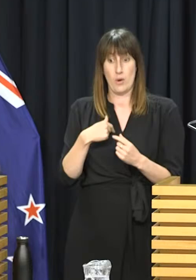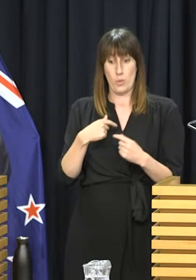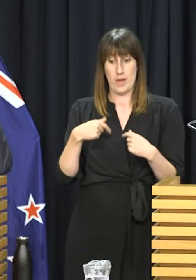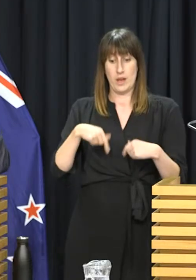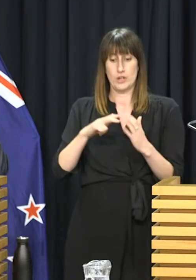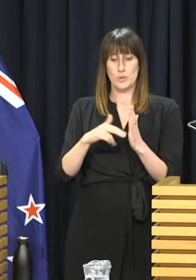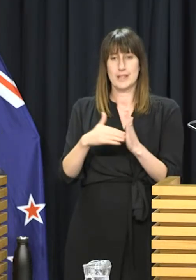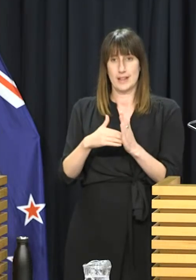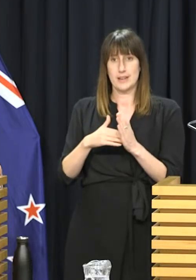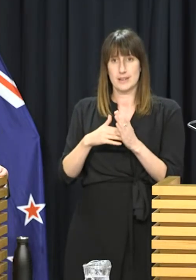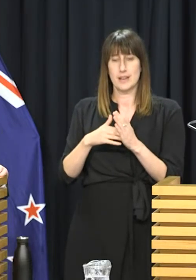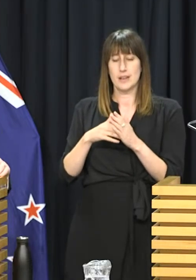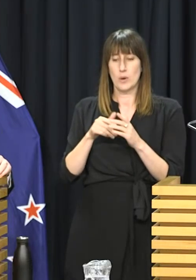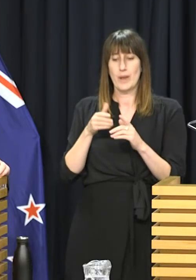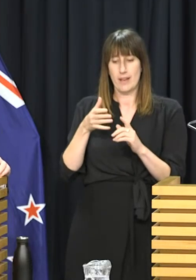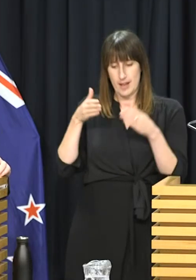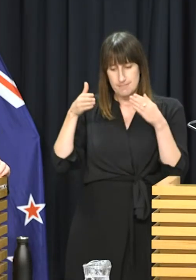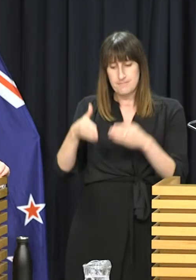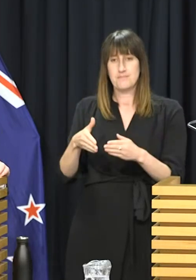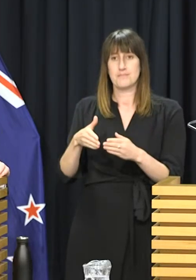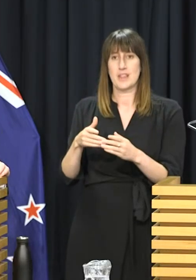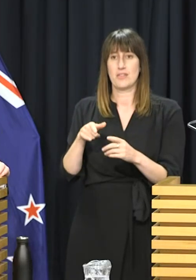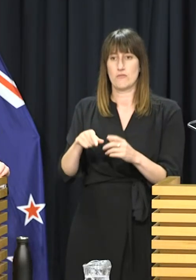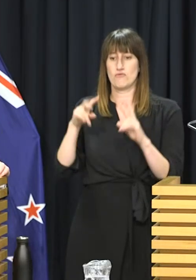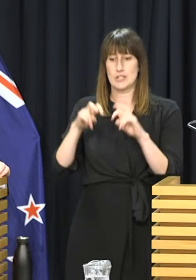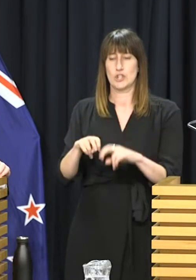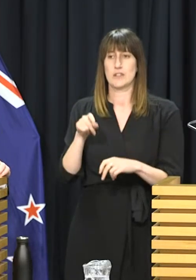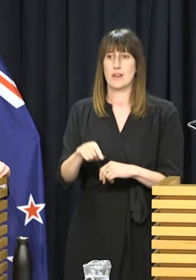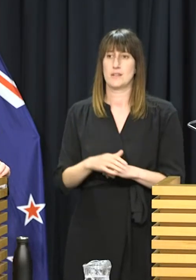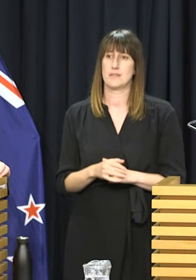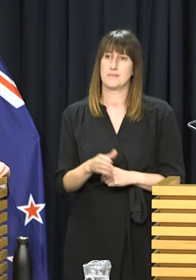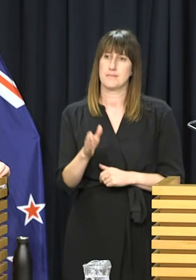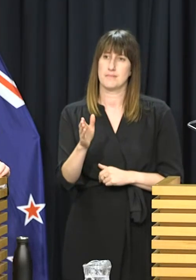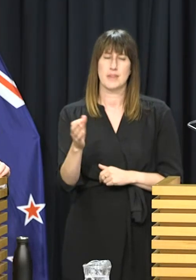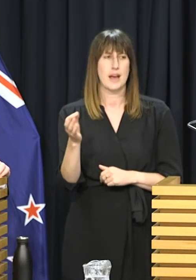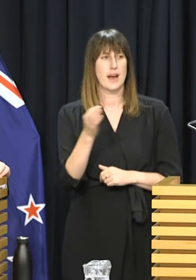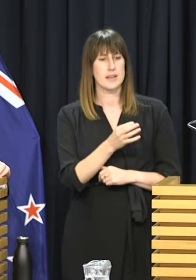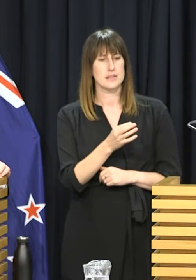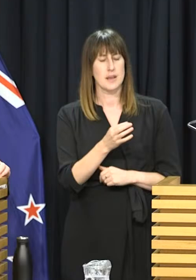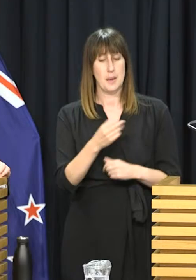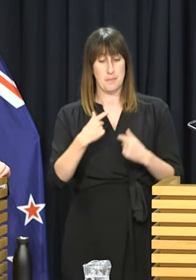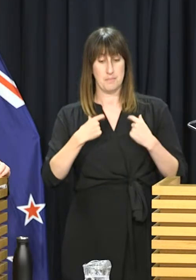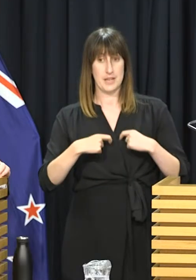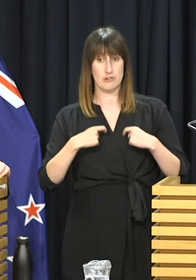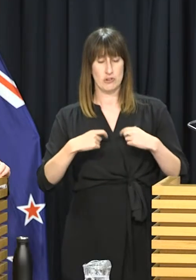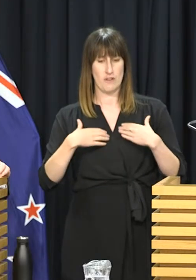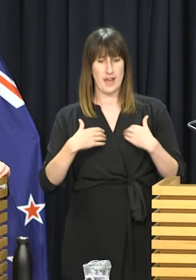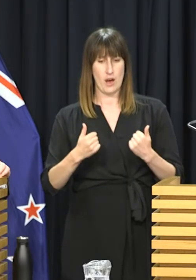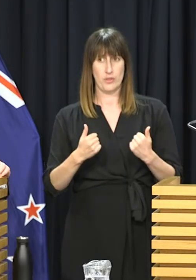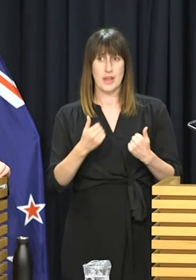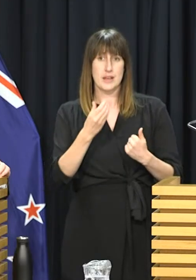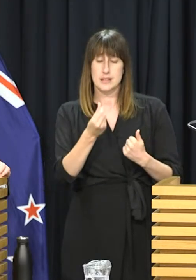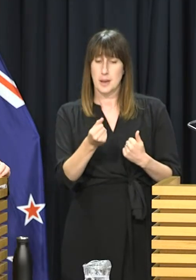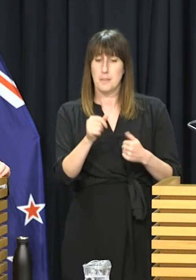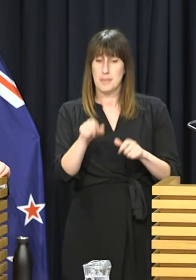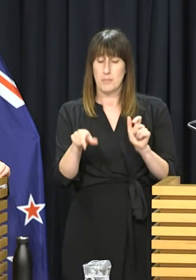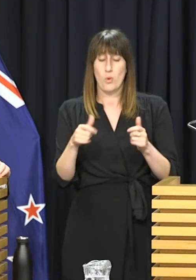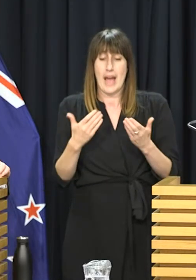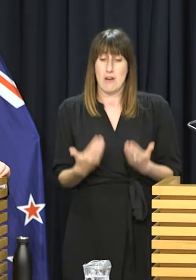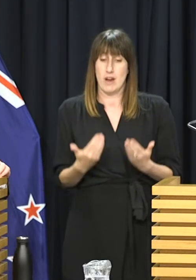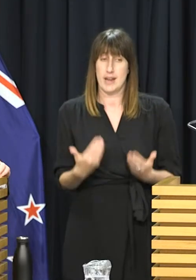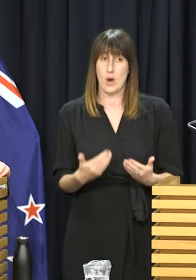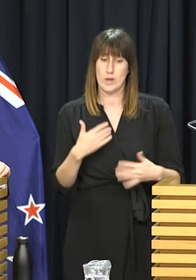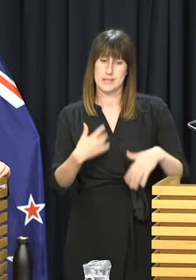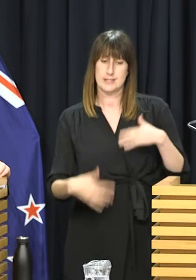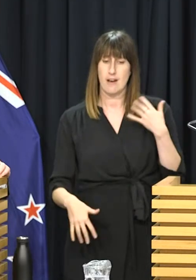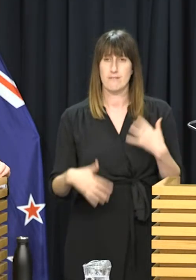Zealand to follow people up. On that, what's the Ministry of Health doing for those who are actually suffering at the moment from those long-term effects? I mean,